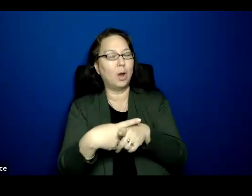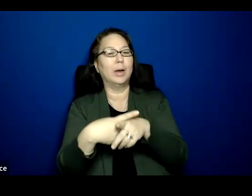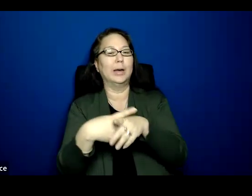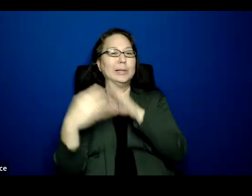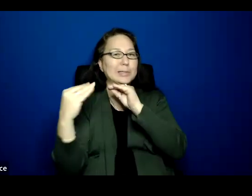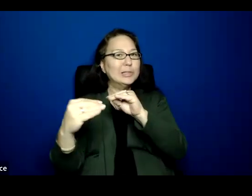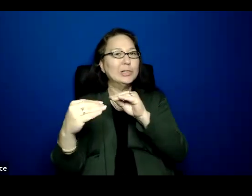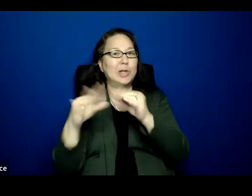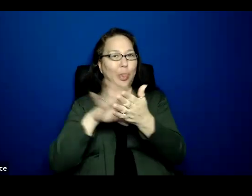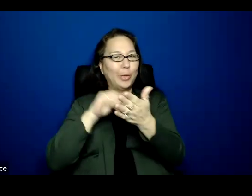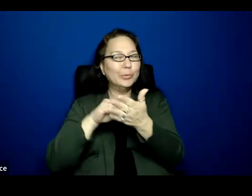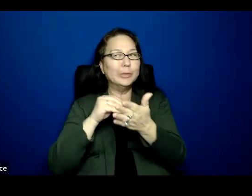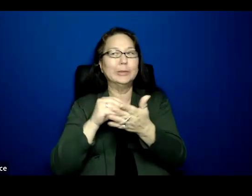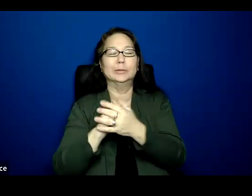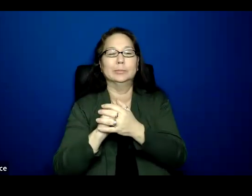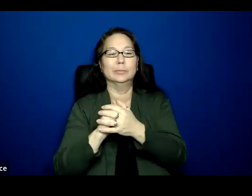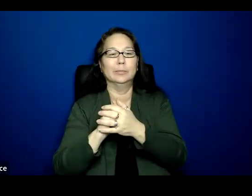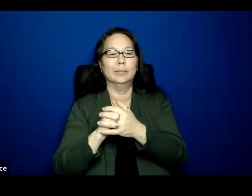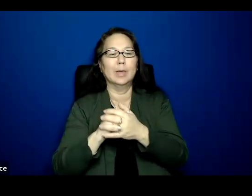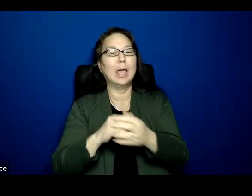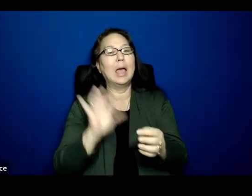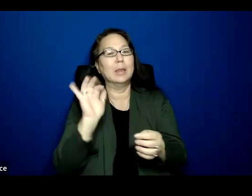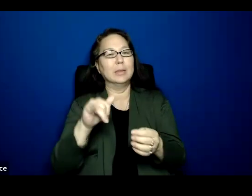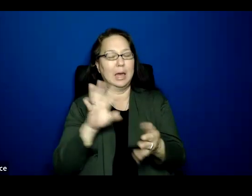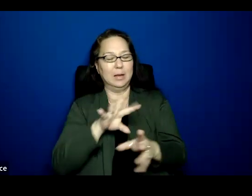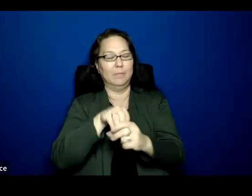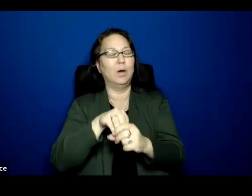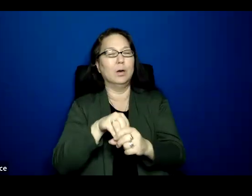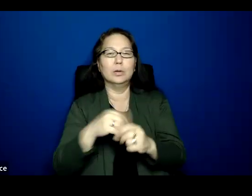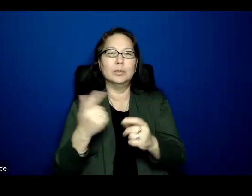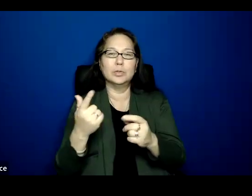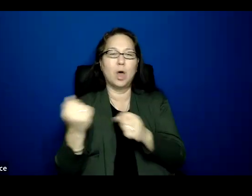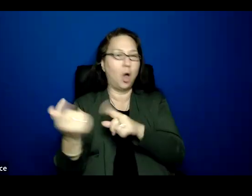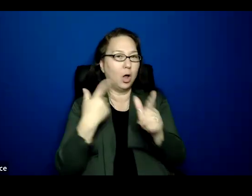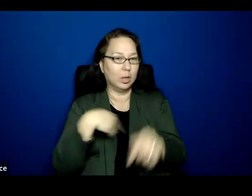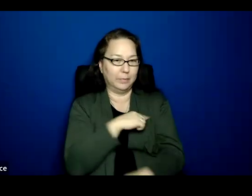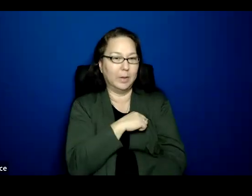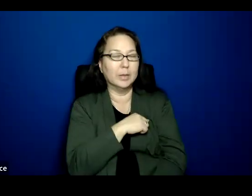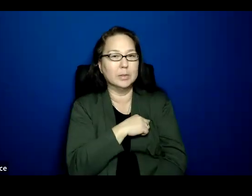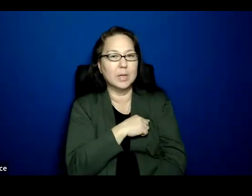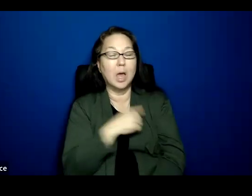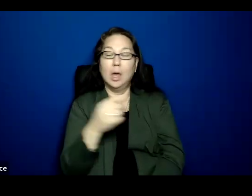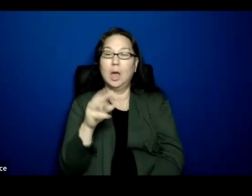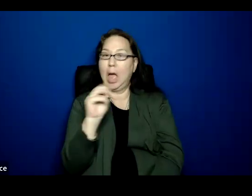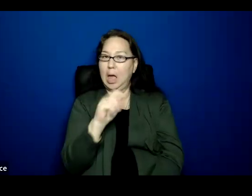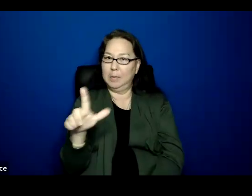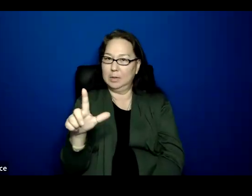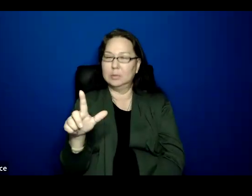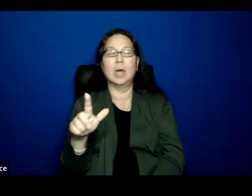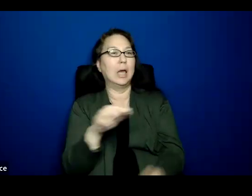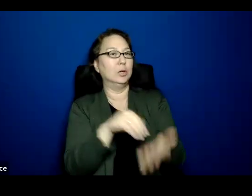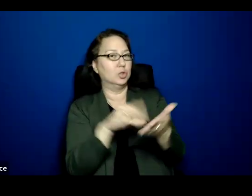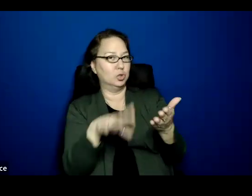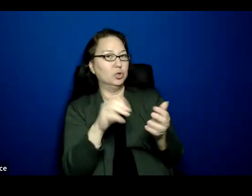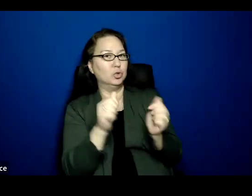been important because it involves collectively all of us from academics, and multilingual learners and students with disabilities that